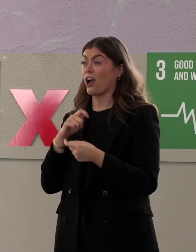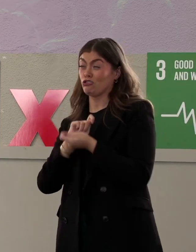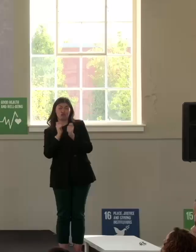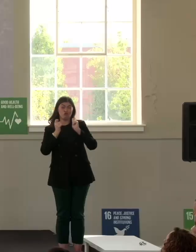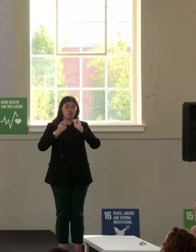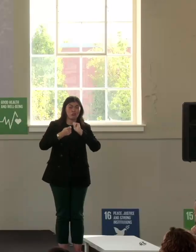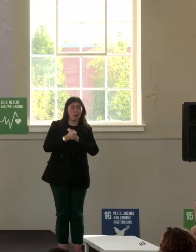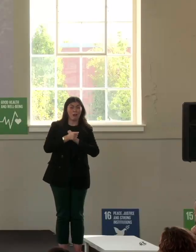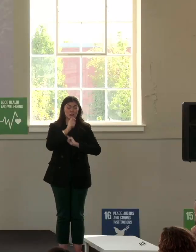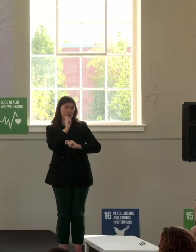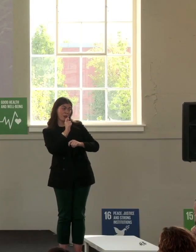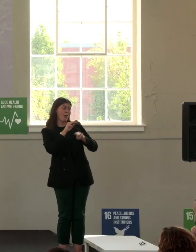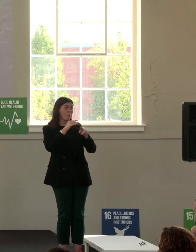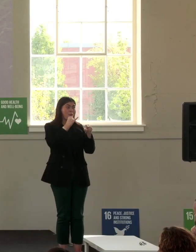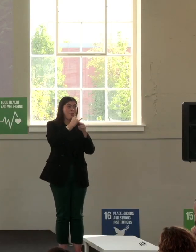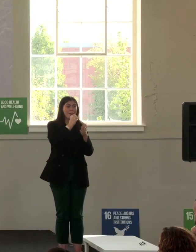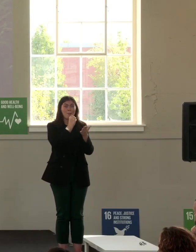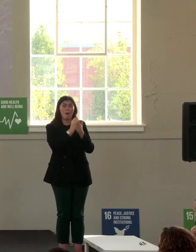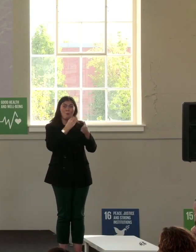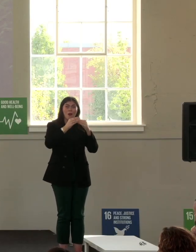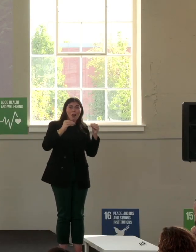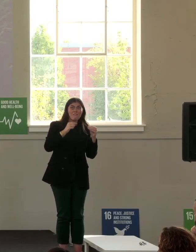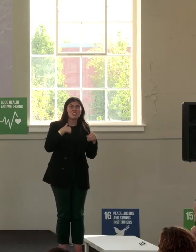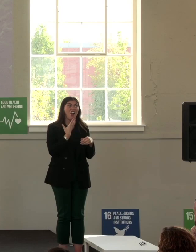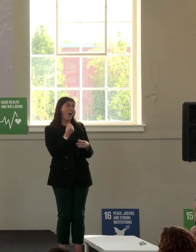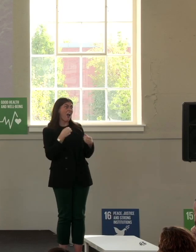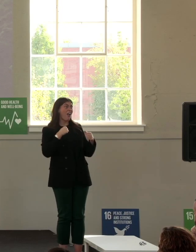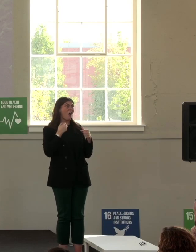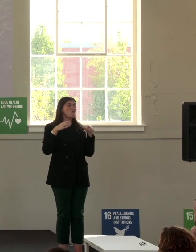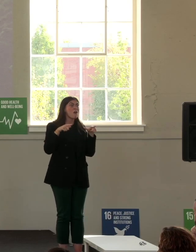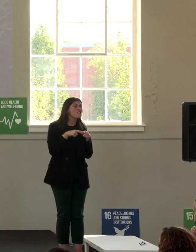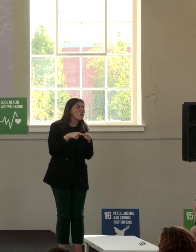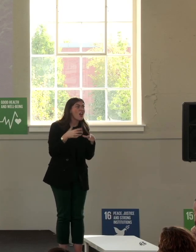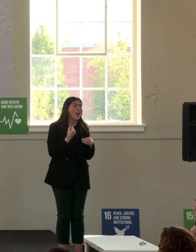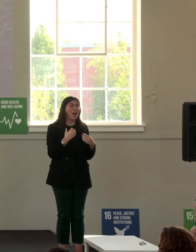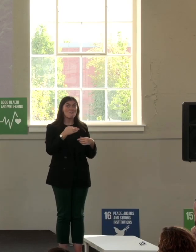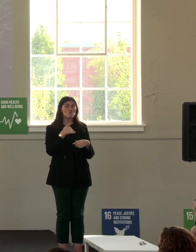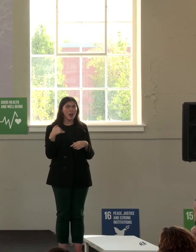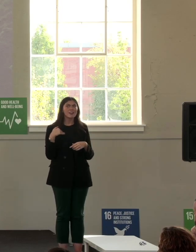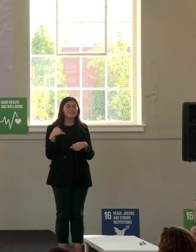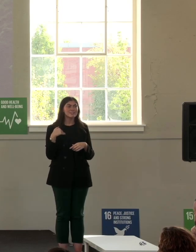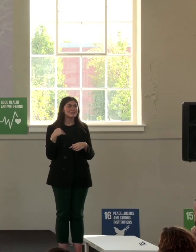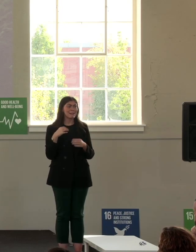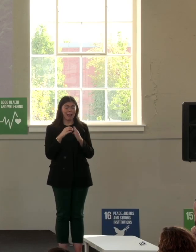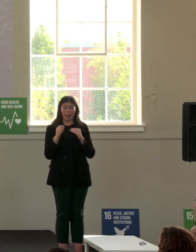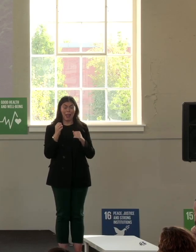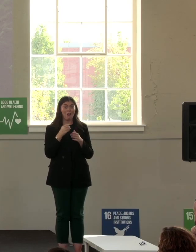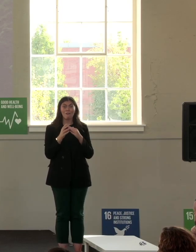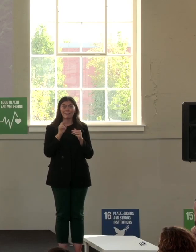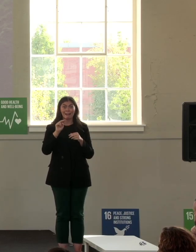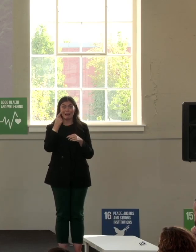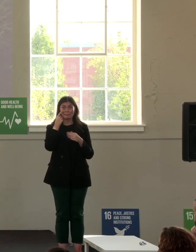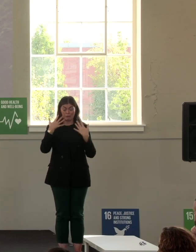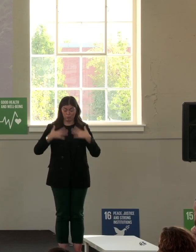that. And they gave me. I had my vagina. I had my breasts. I had everything you see here. And my female